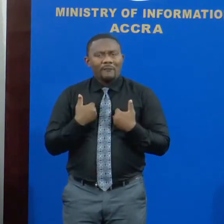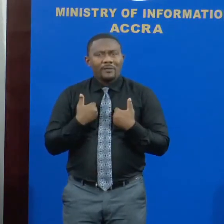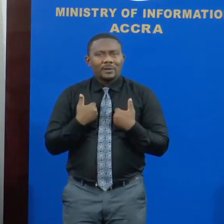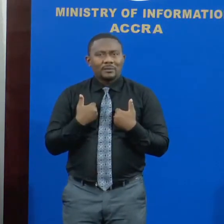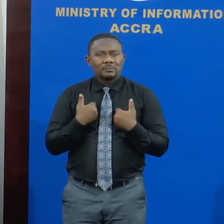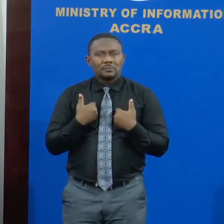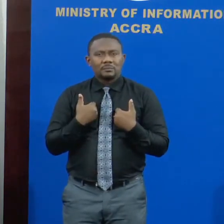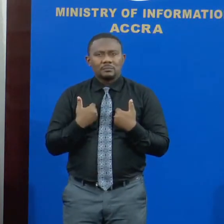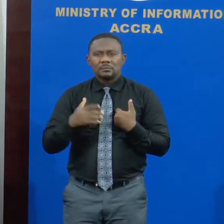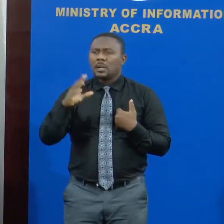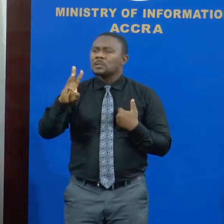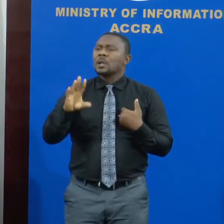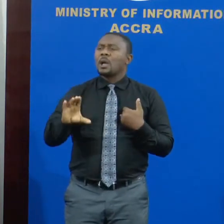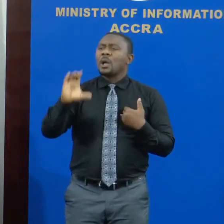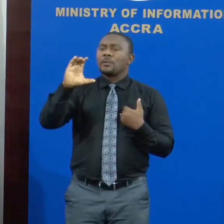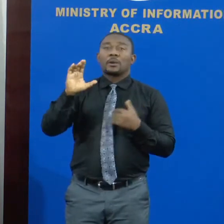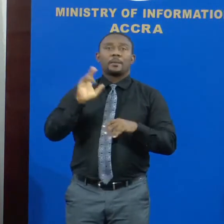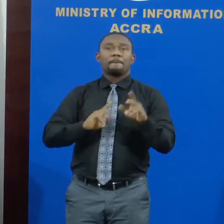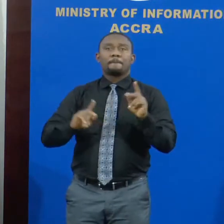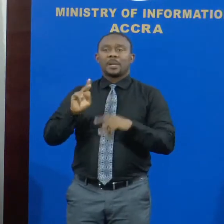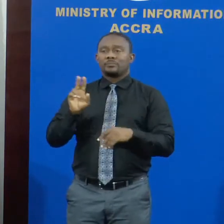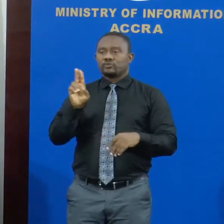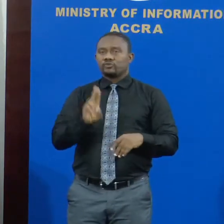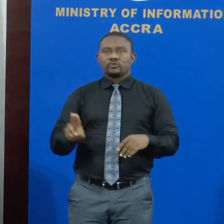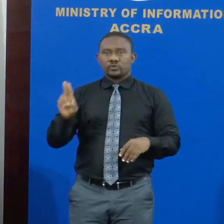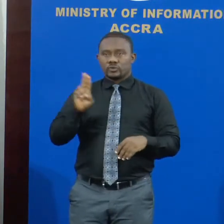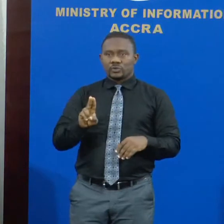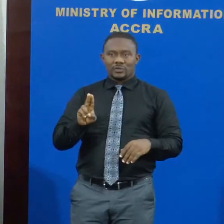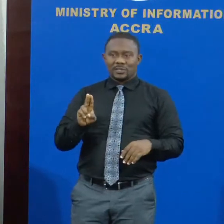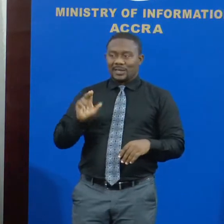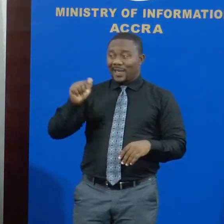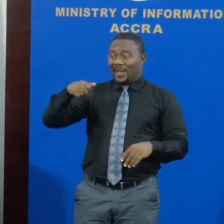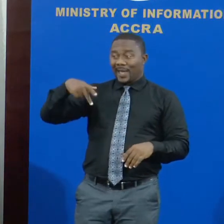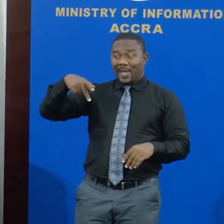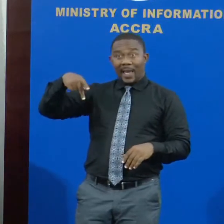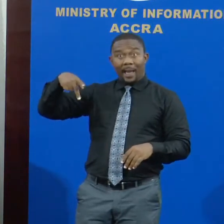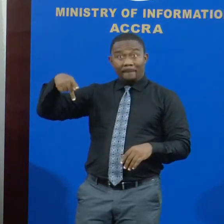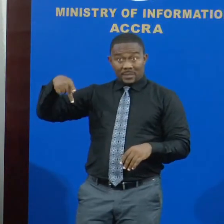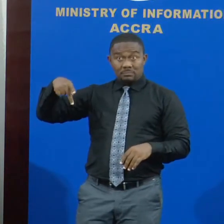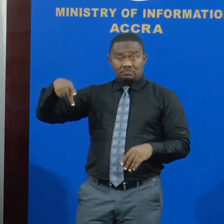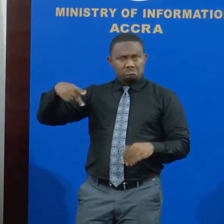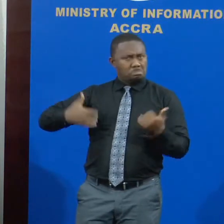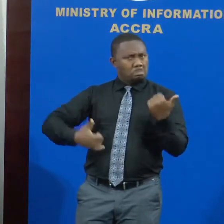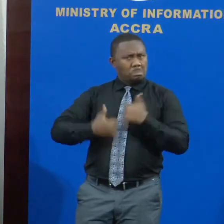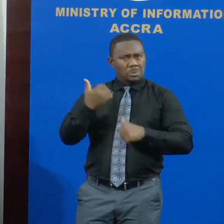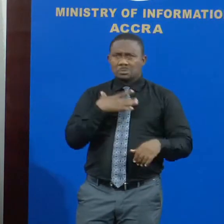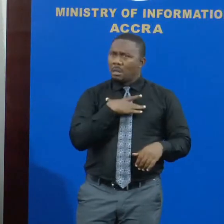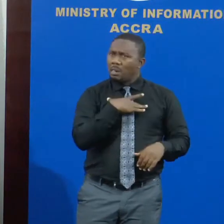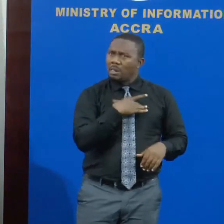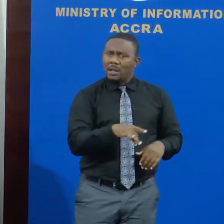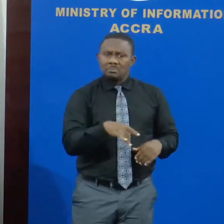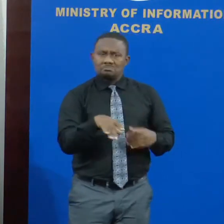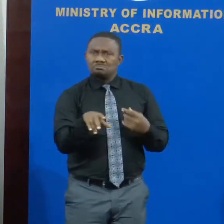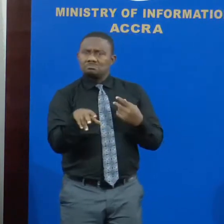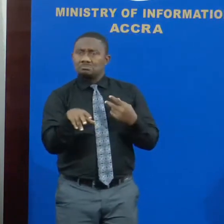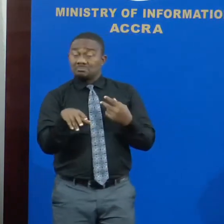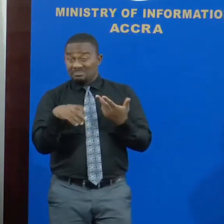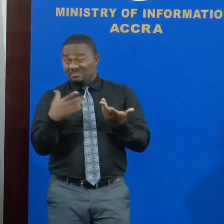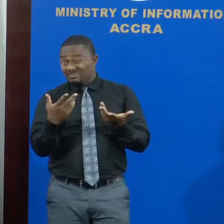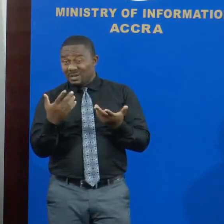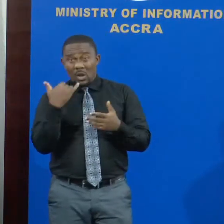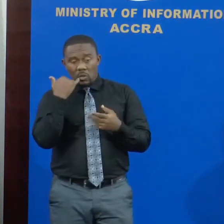only about 600 people using that channel. A lot of people like to do their USSD code on their